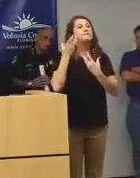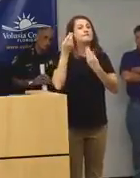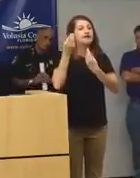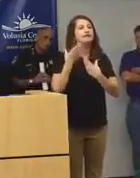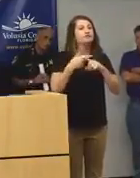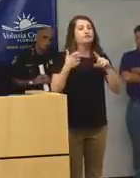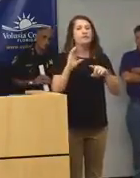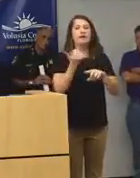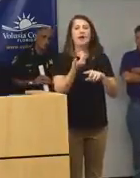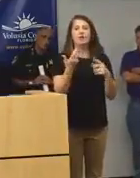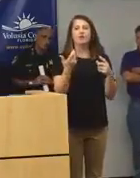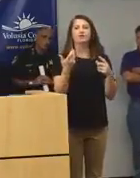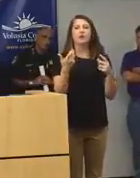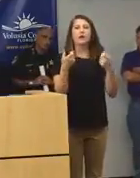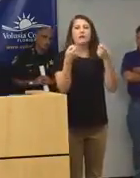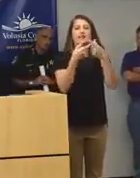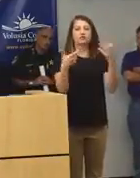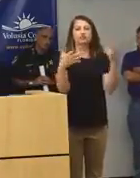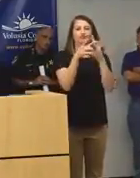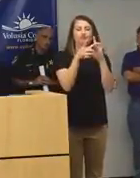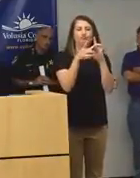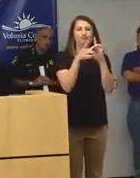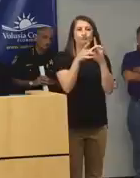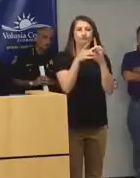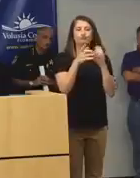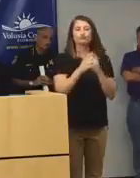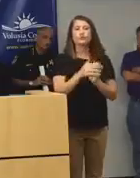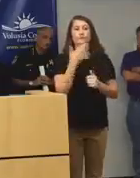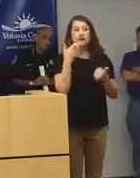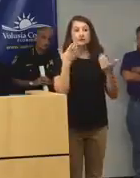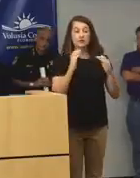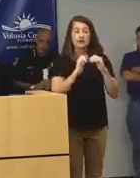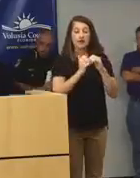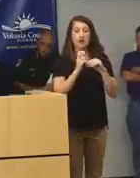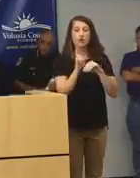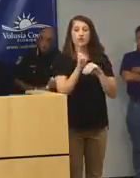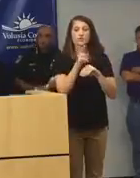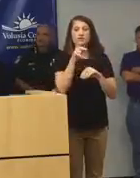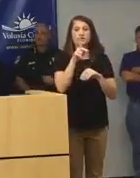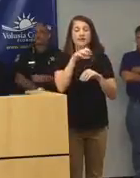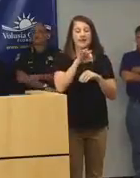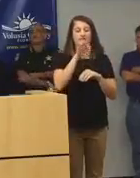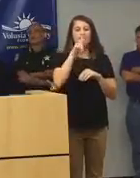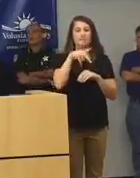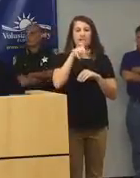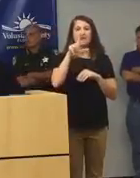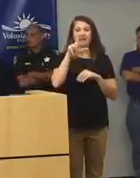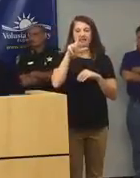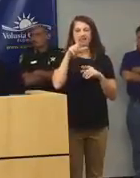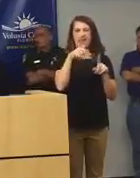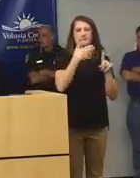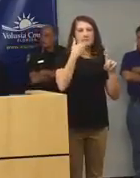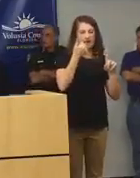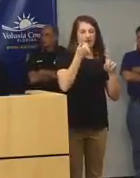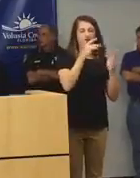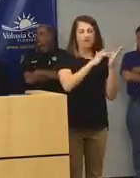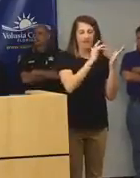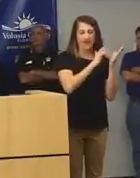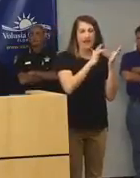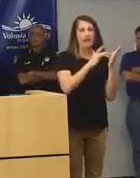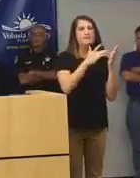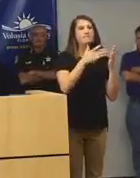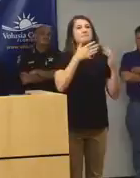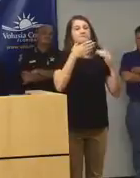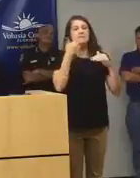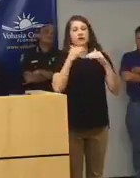updates on our power restoration efforts. Best way to do that probably is using the FPL app instead of calling in, or you can go to fpl.com and